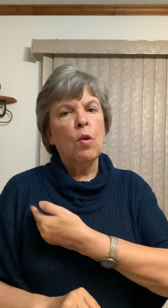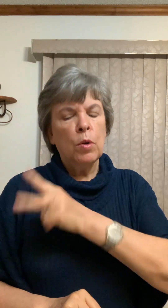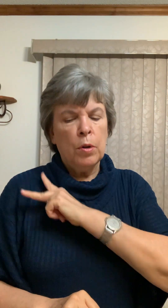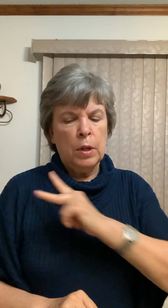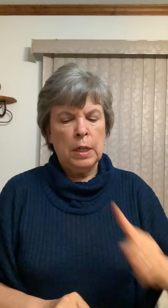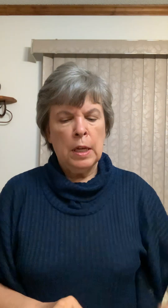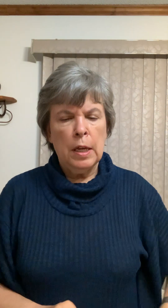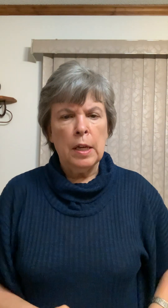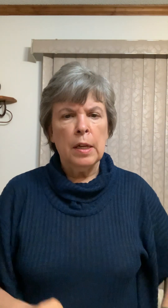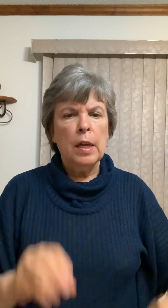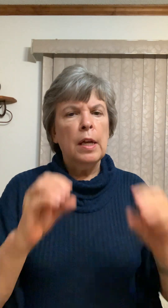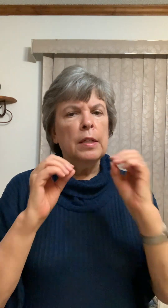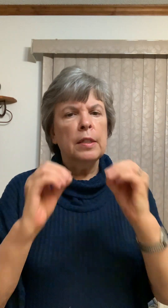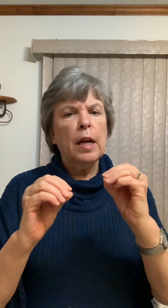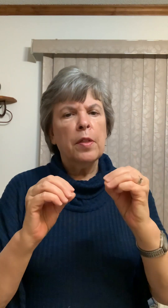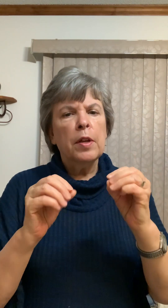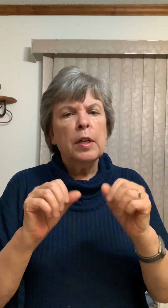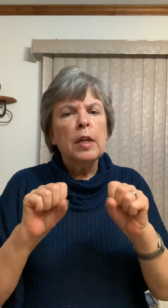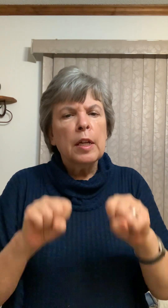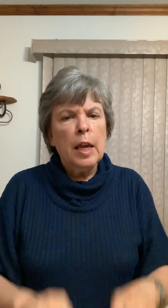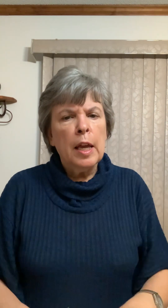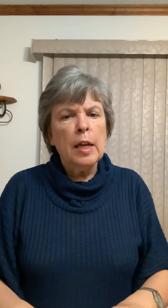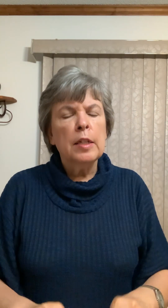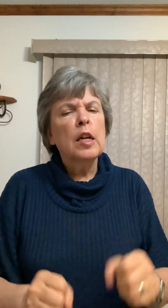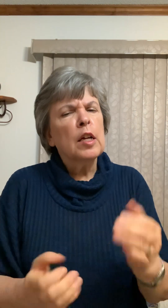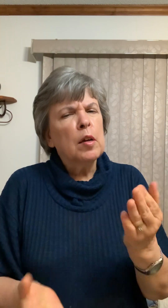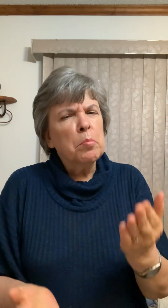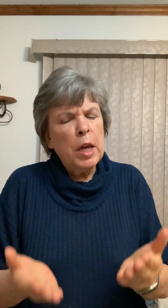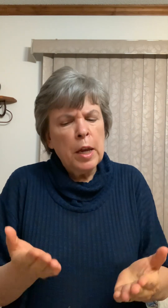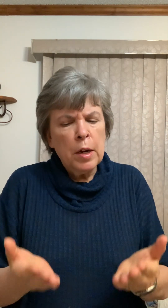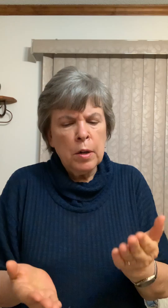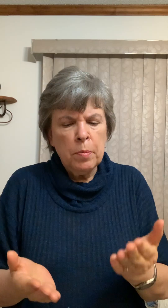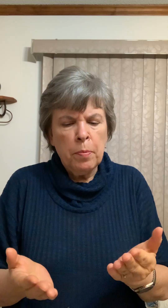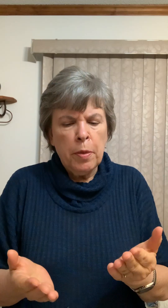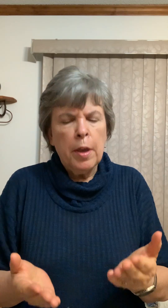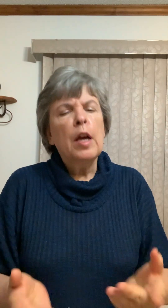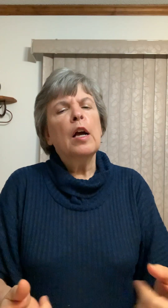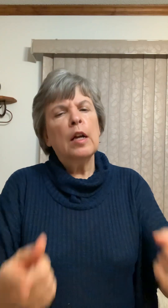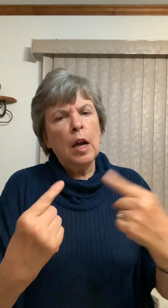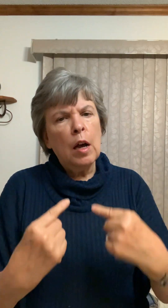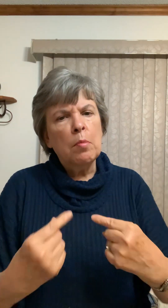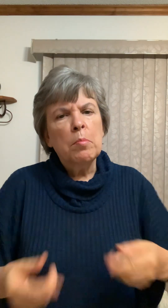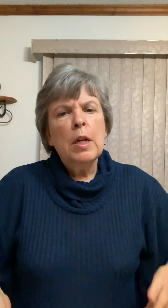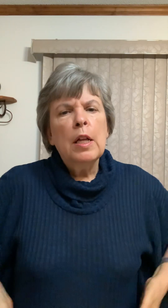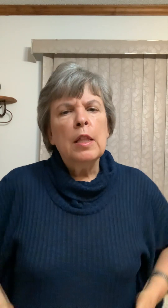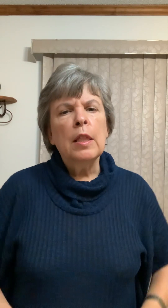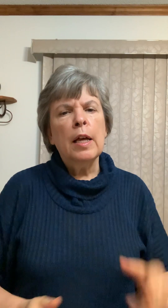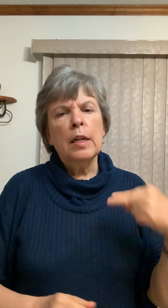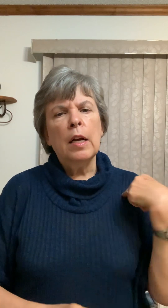our King. Nothing can compare. Come, let